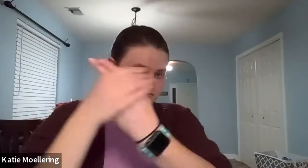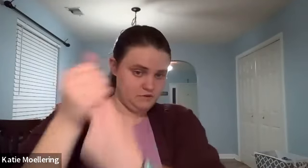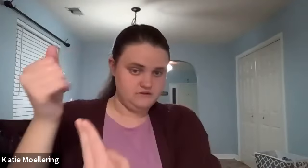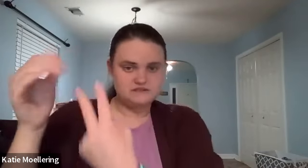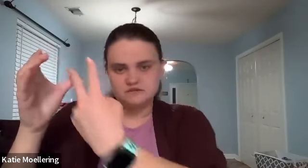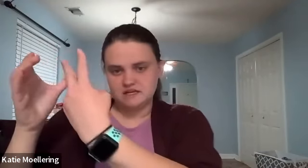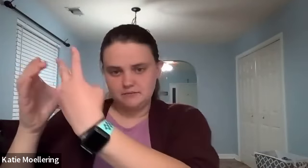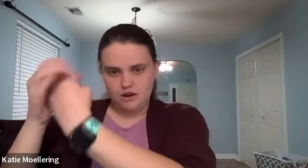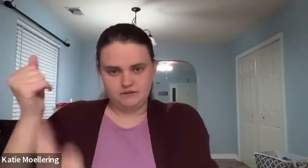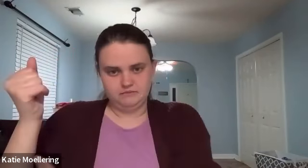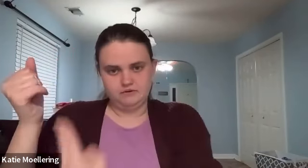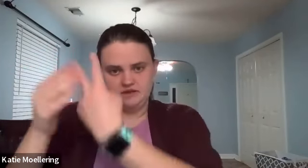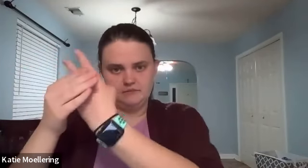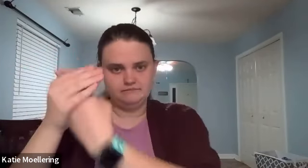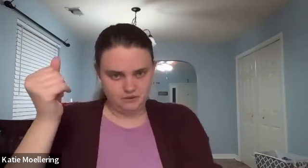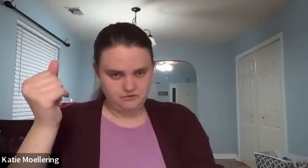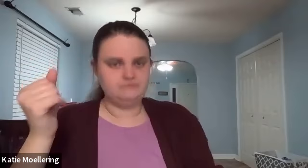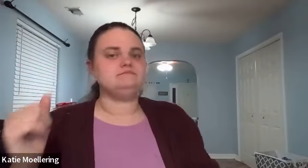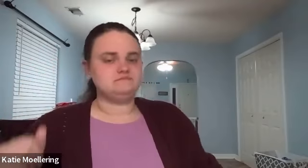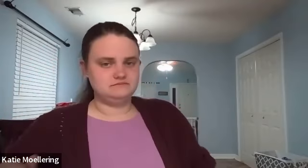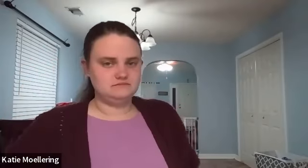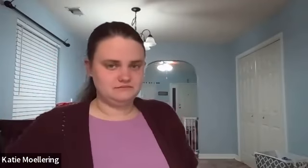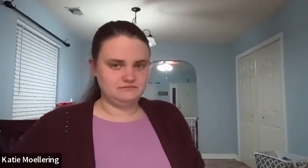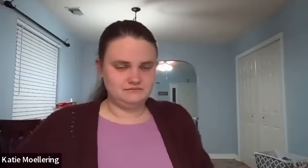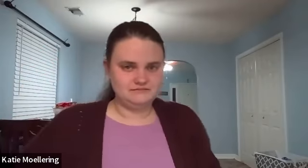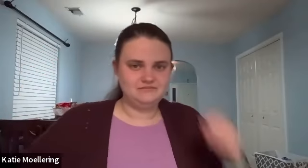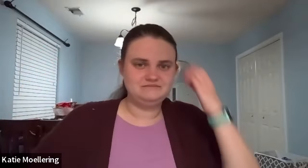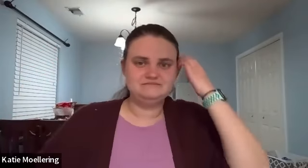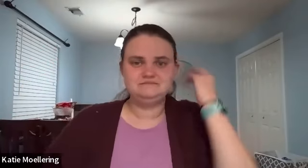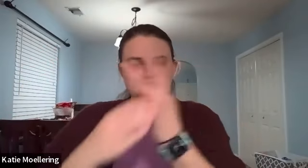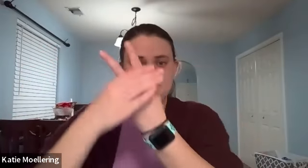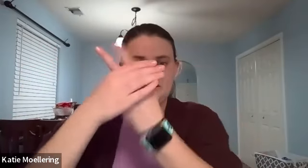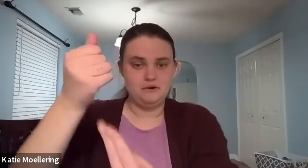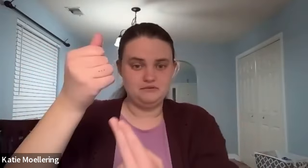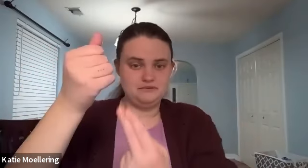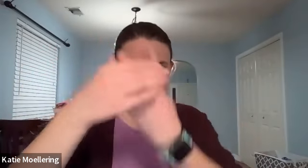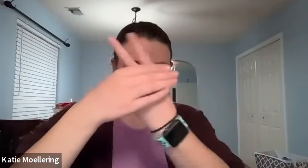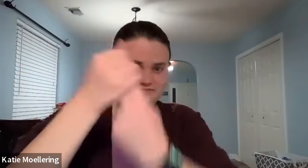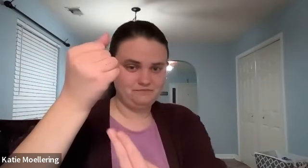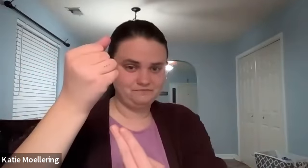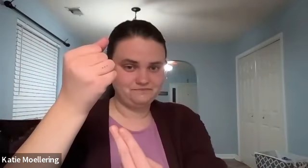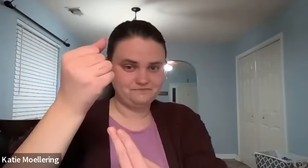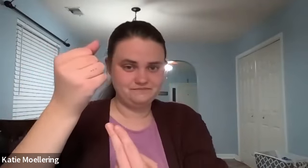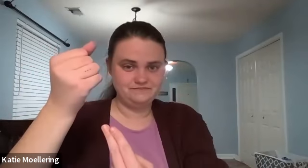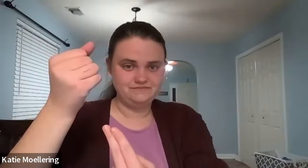Both. It's almost like I'm grabbing both. Yeah, both. Both.